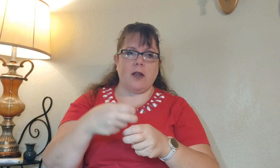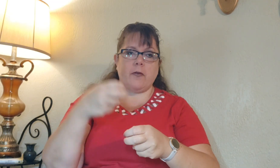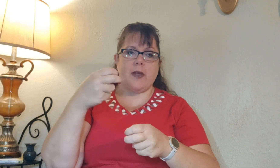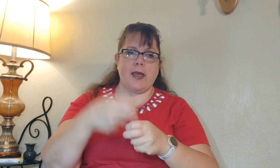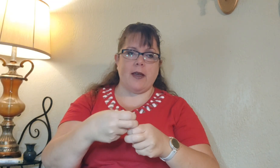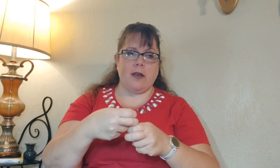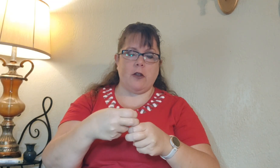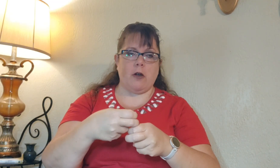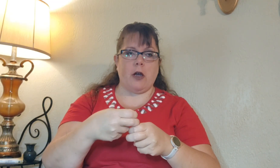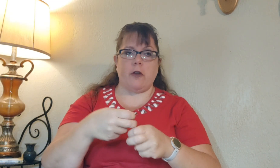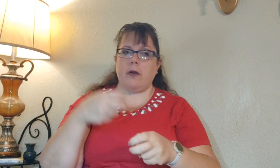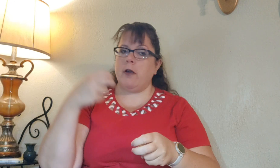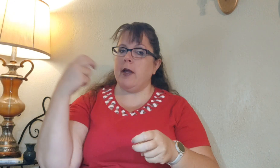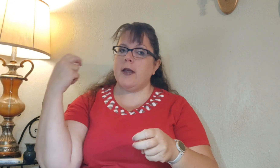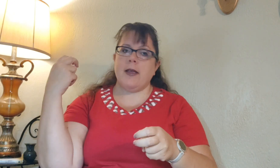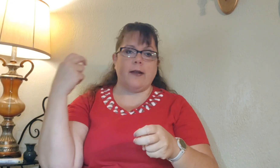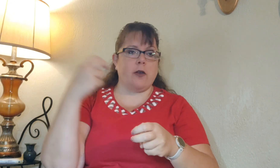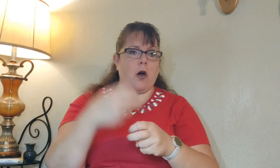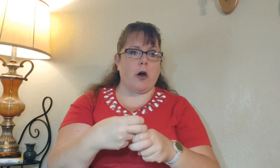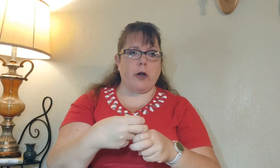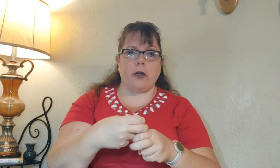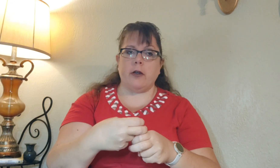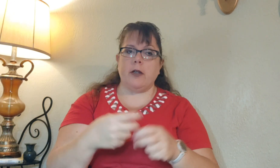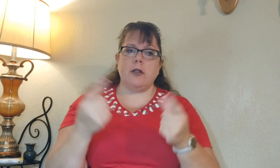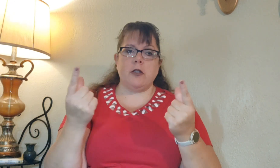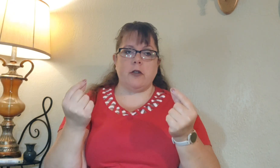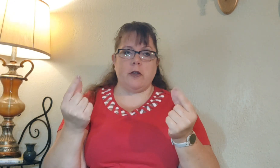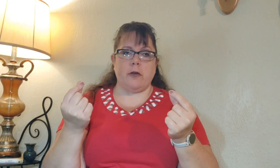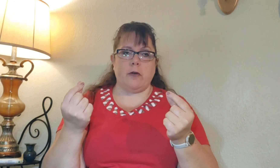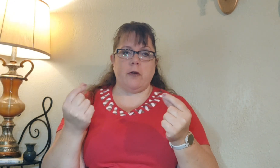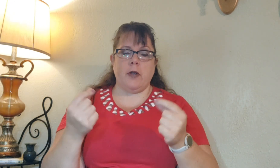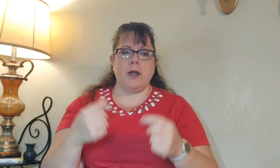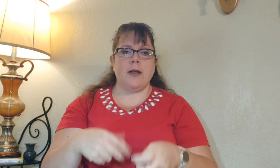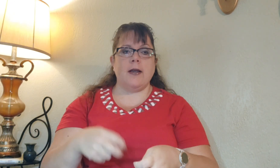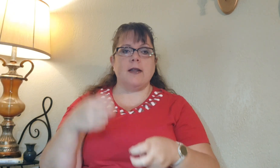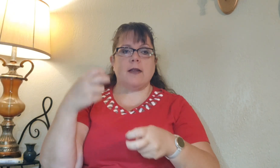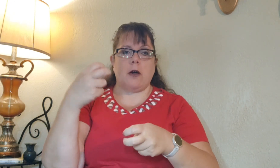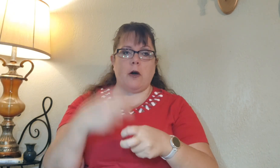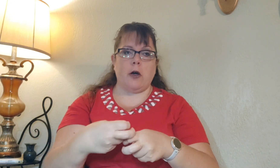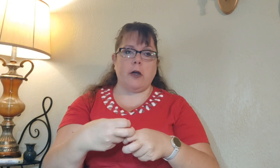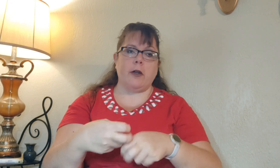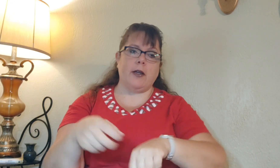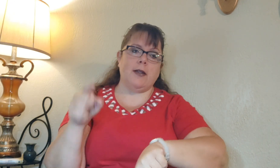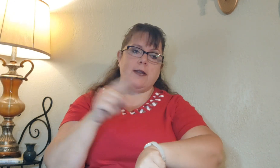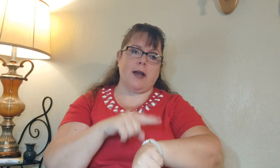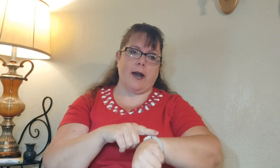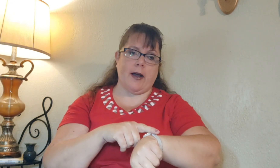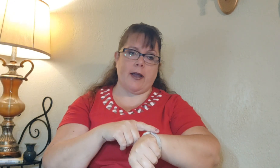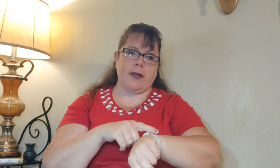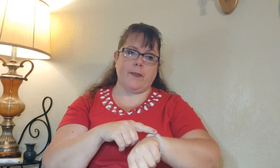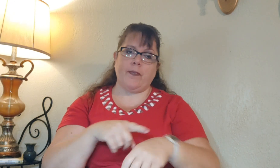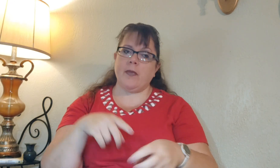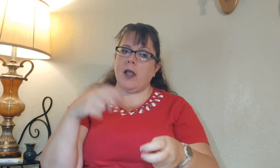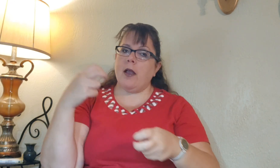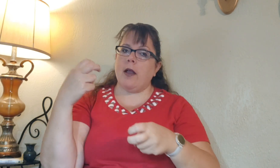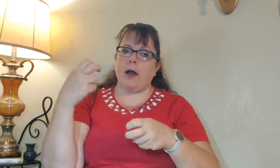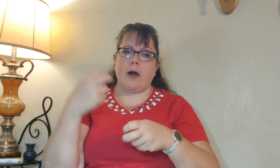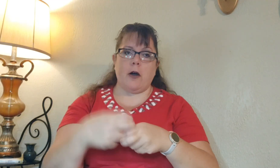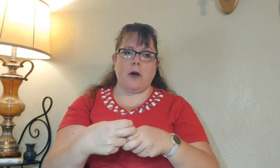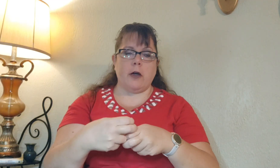of hit your other. It's hard to do. It's a hard time, a